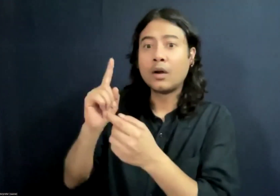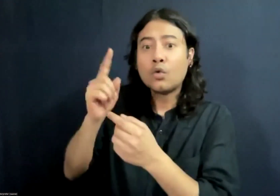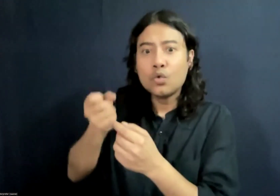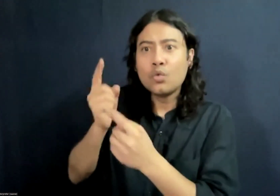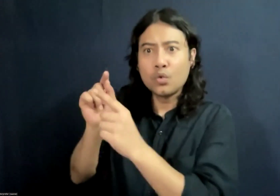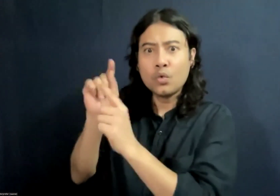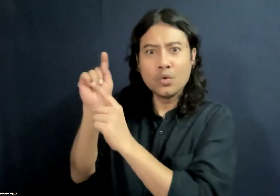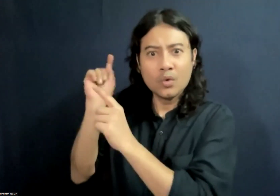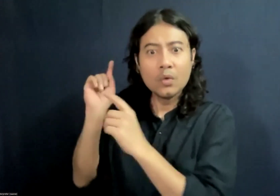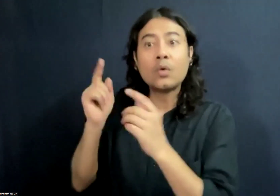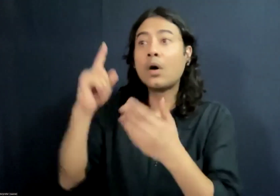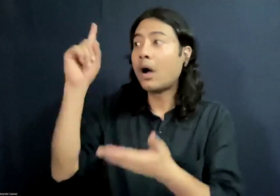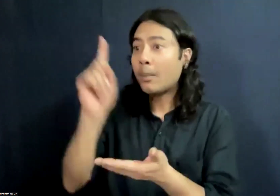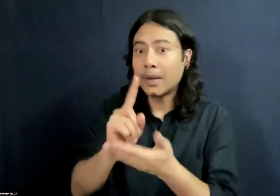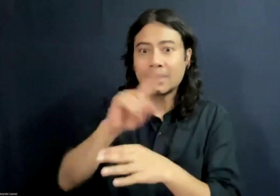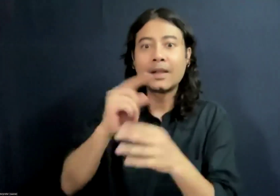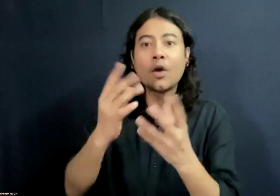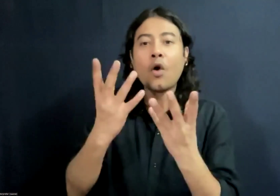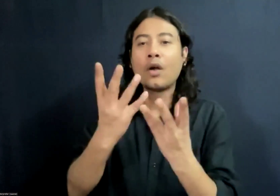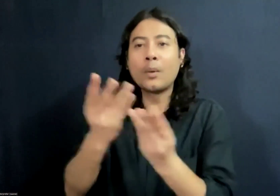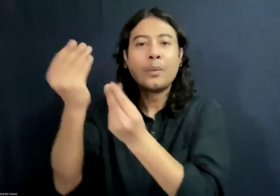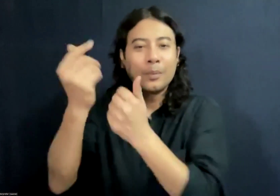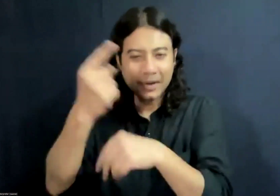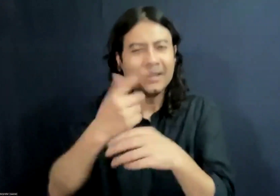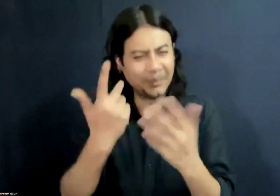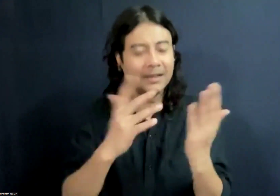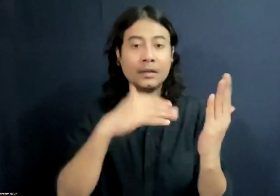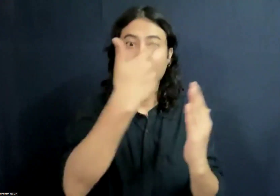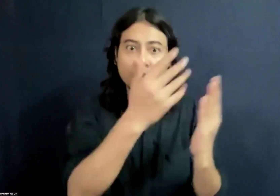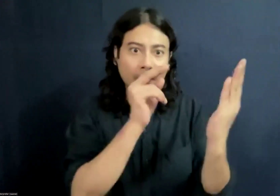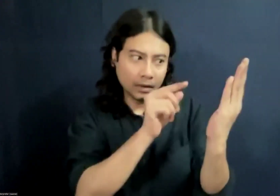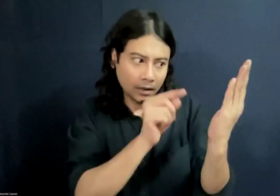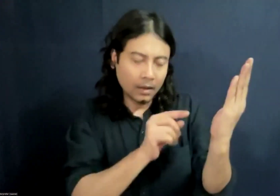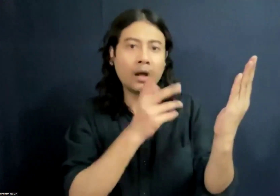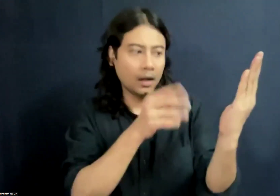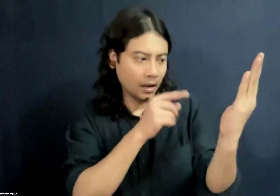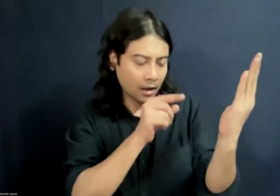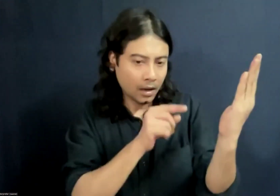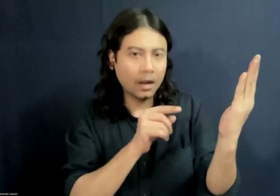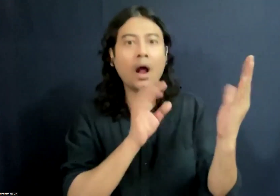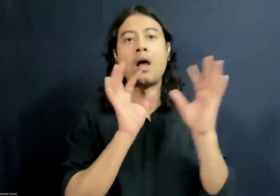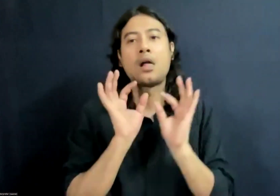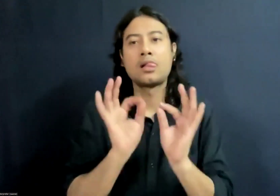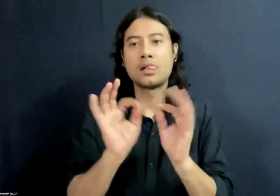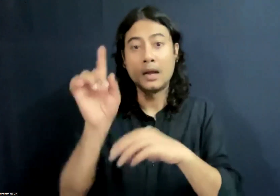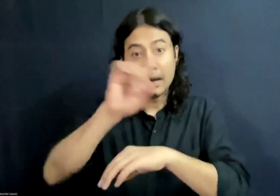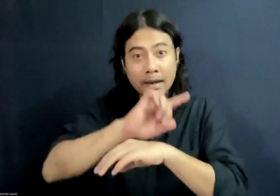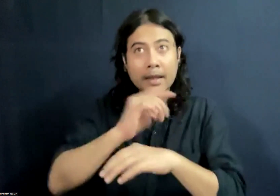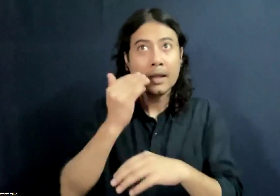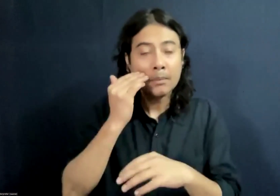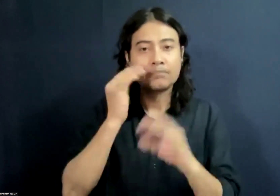right? So that is the time you should think of giving charity, and whom to give charity. So charity should be given